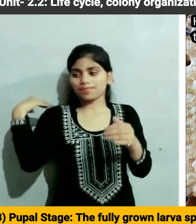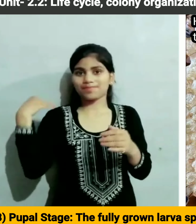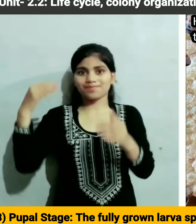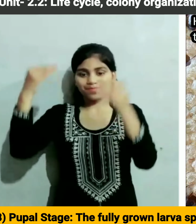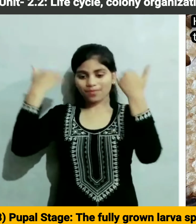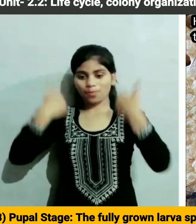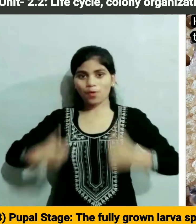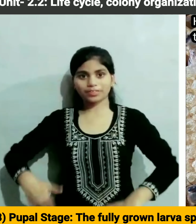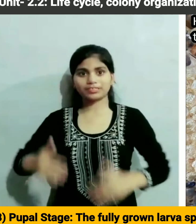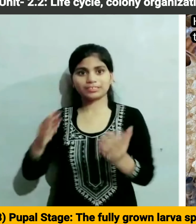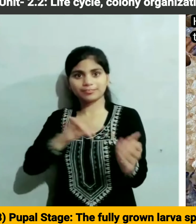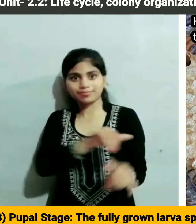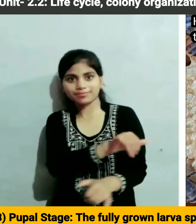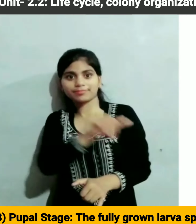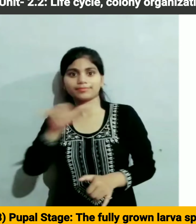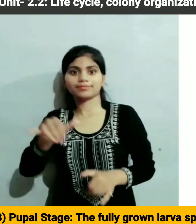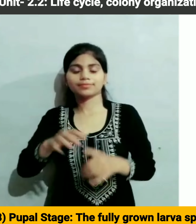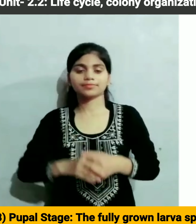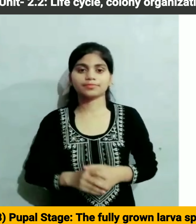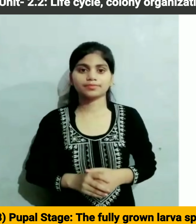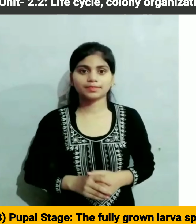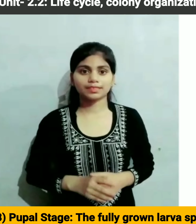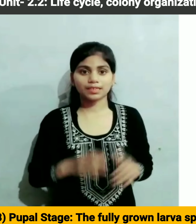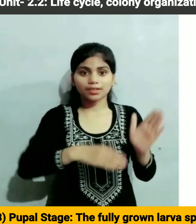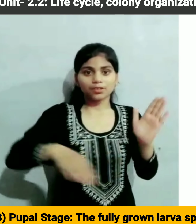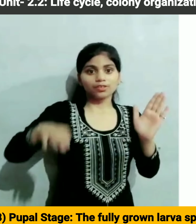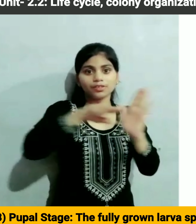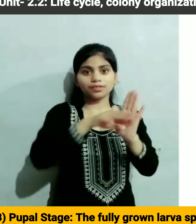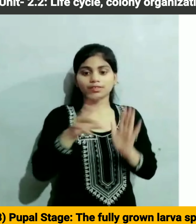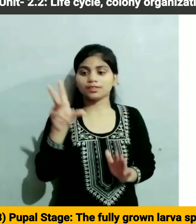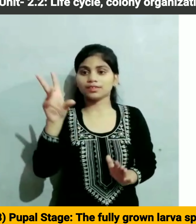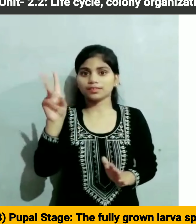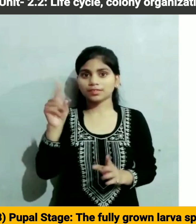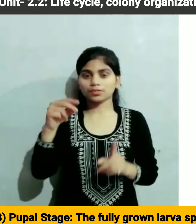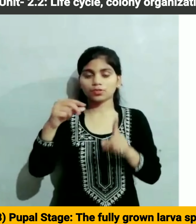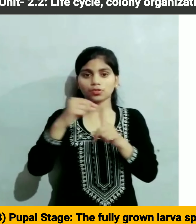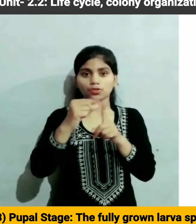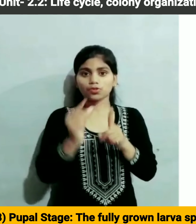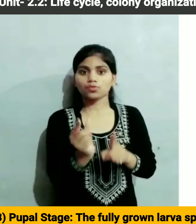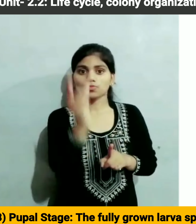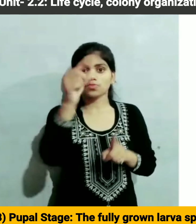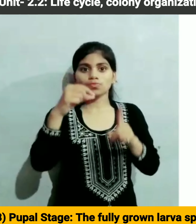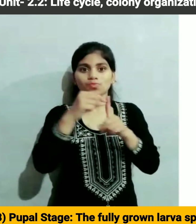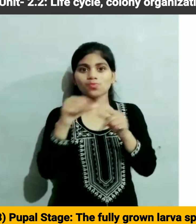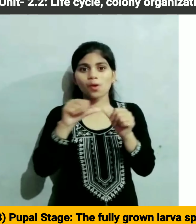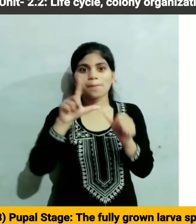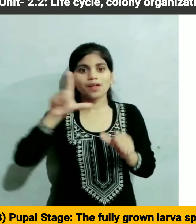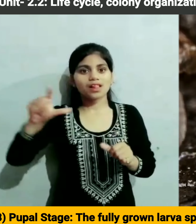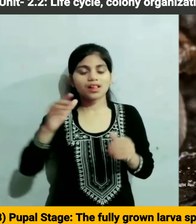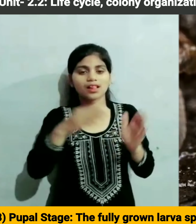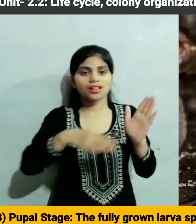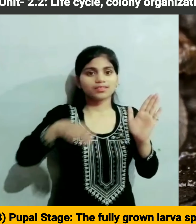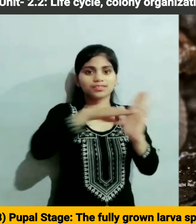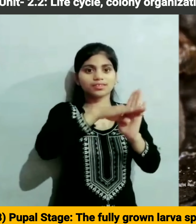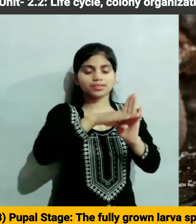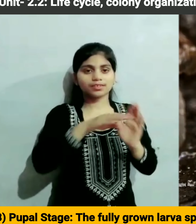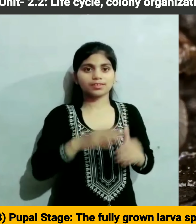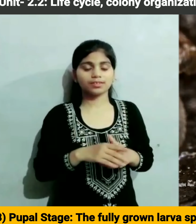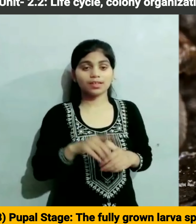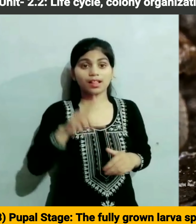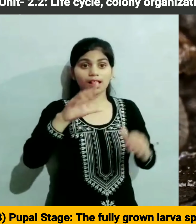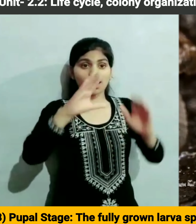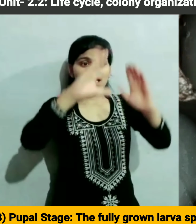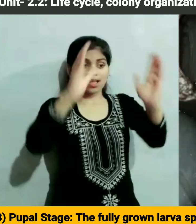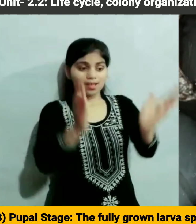Third stage, pupal stage. The fully grown larva spins a